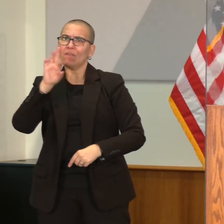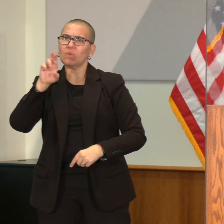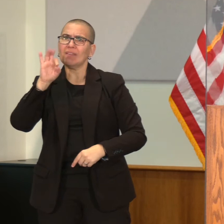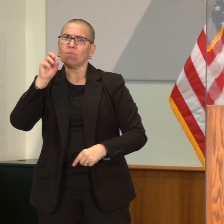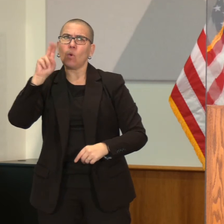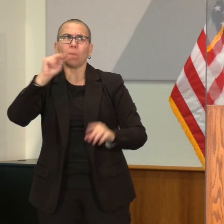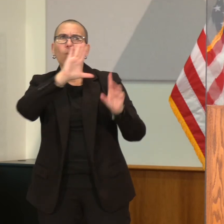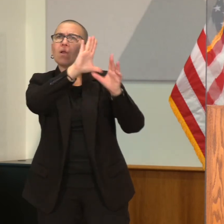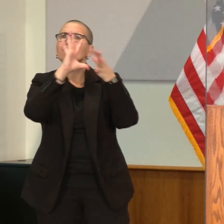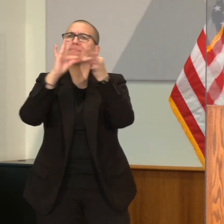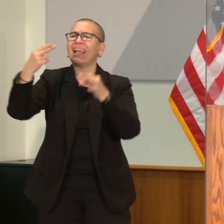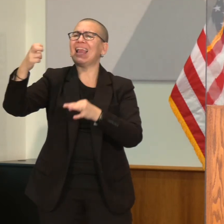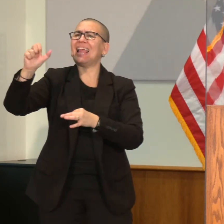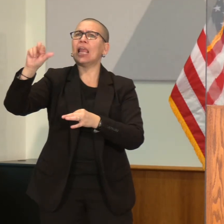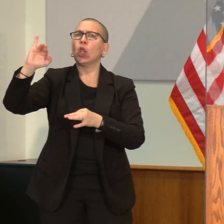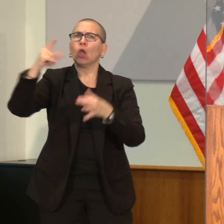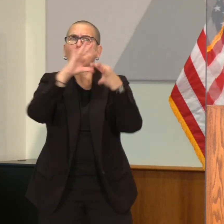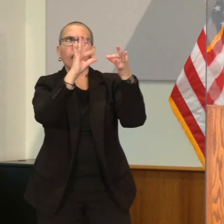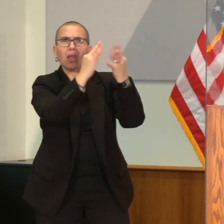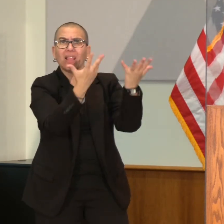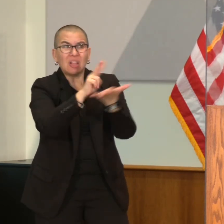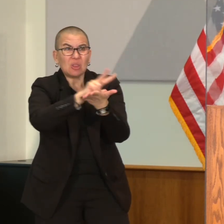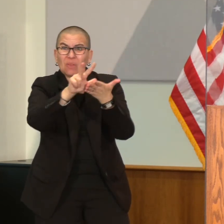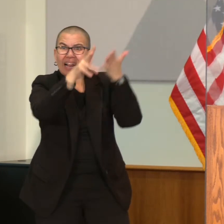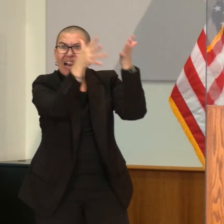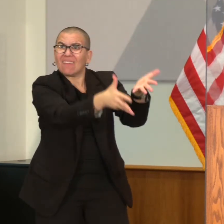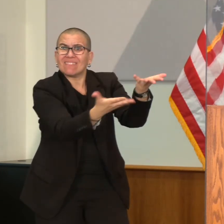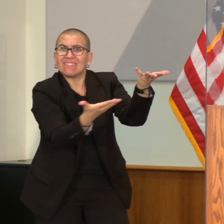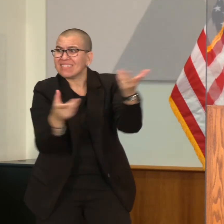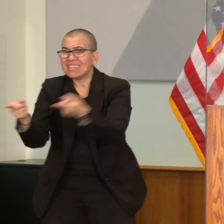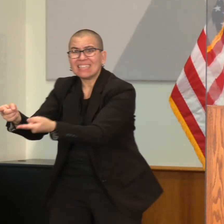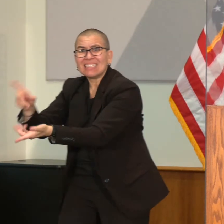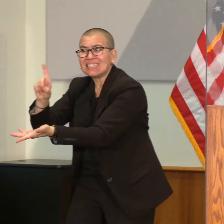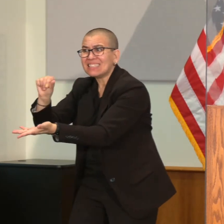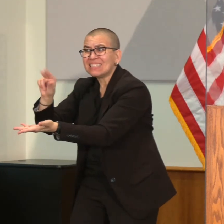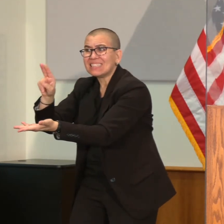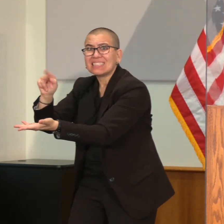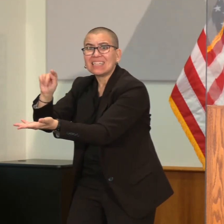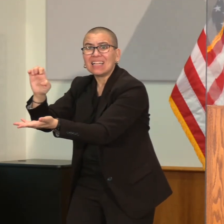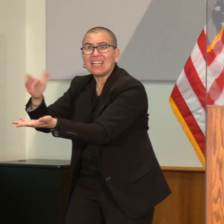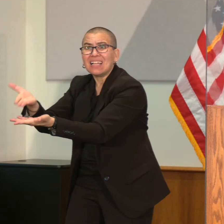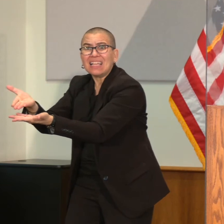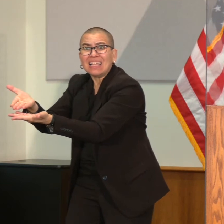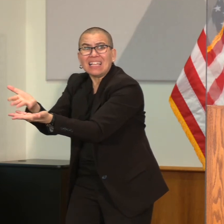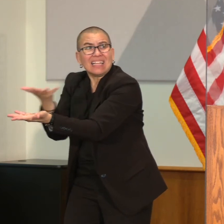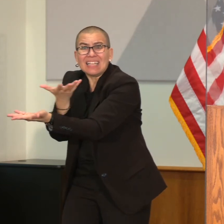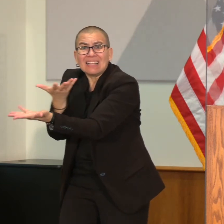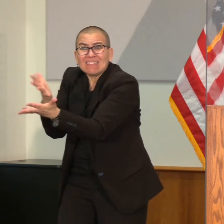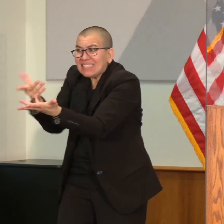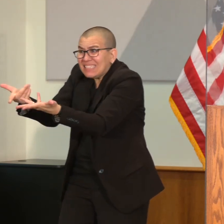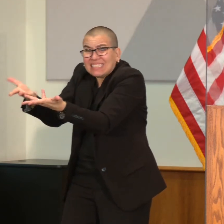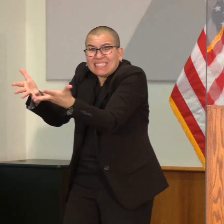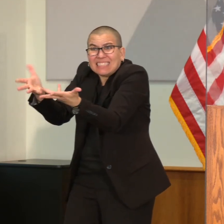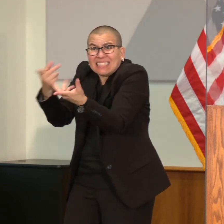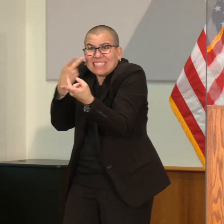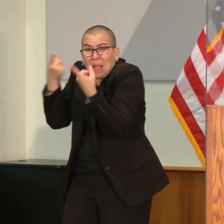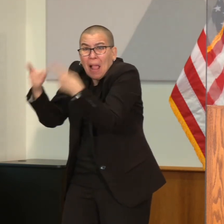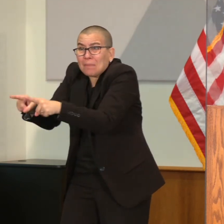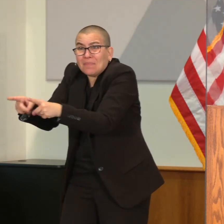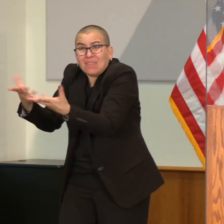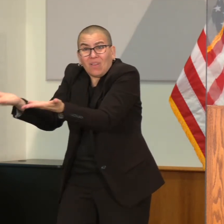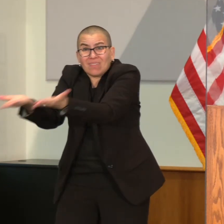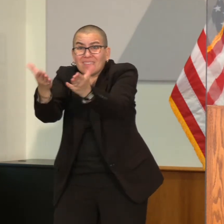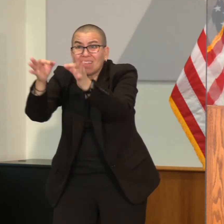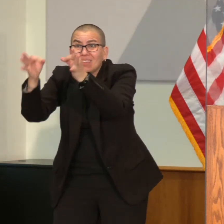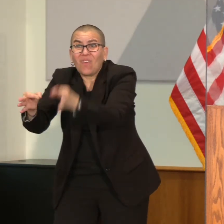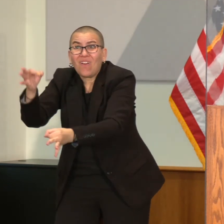After the death of Daunte Wright, Senator Gazelka promised informational hearings on police reform before the end of session. Last week, he